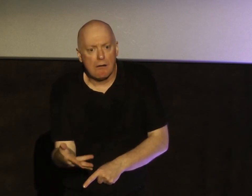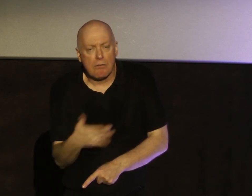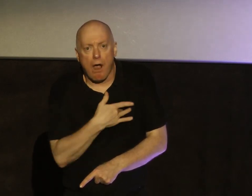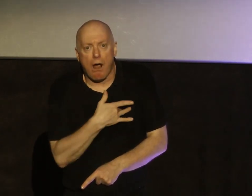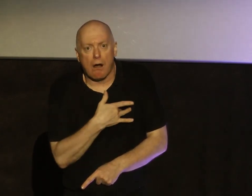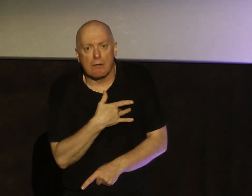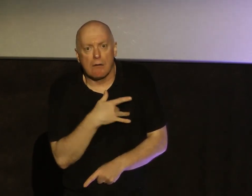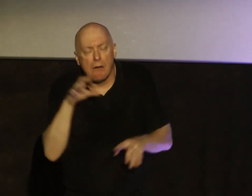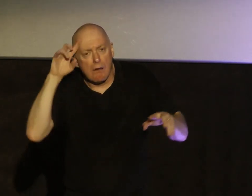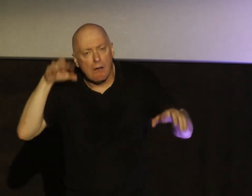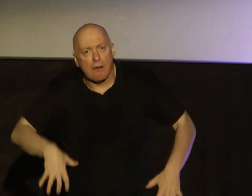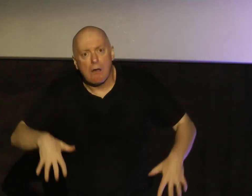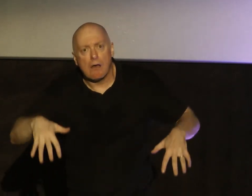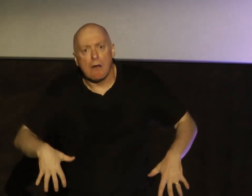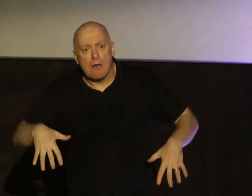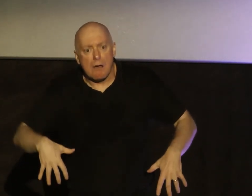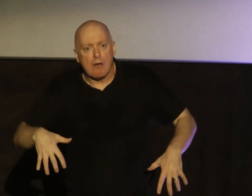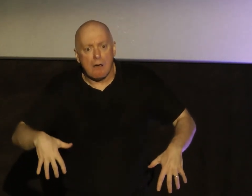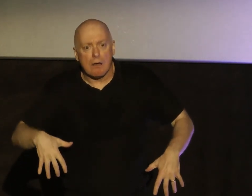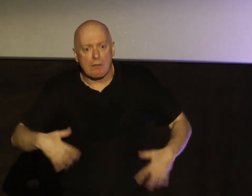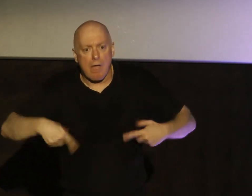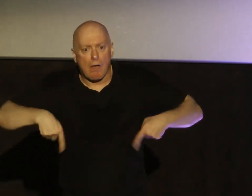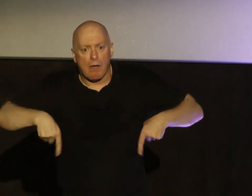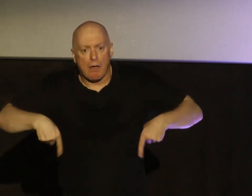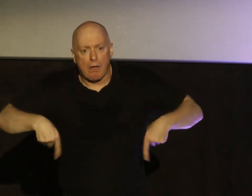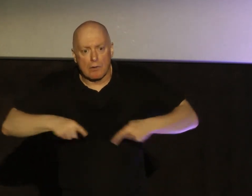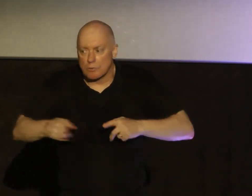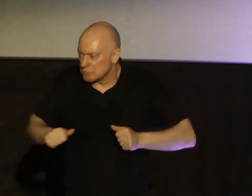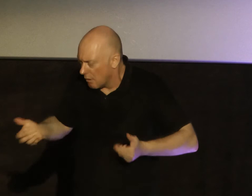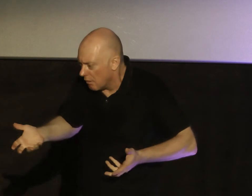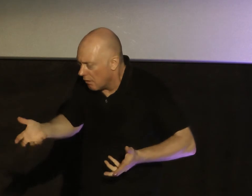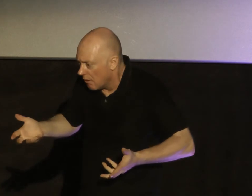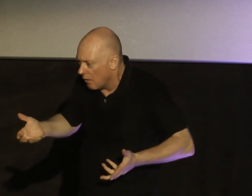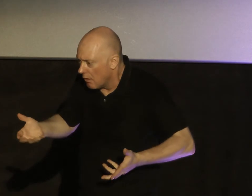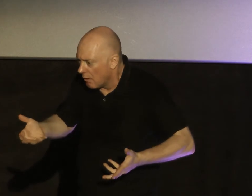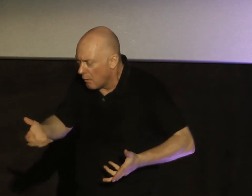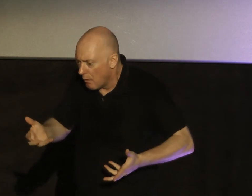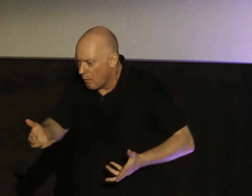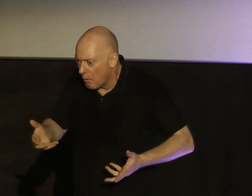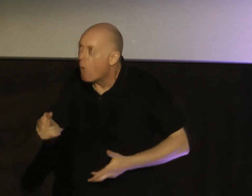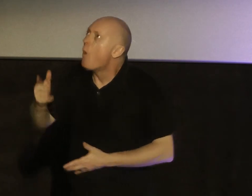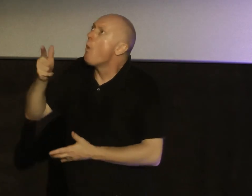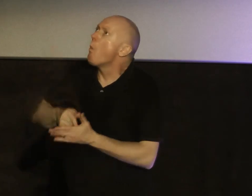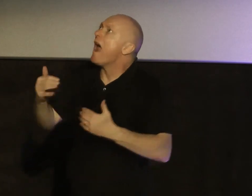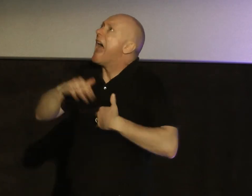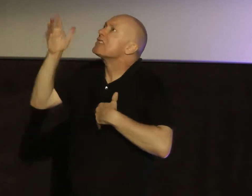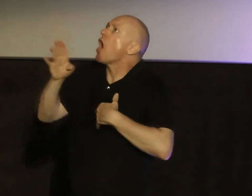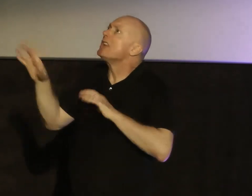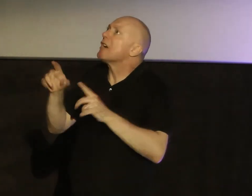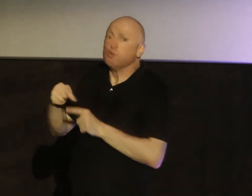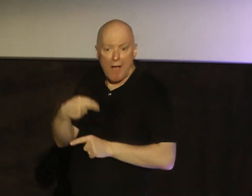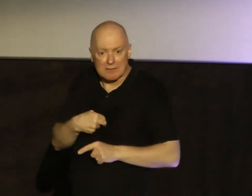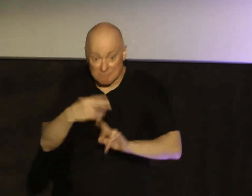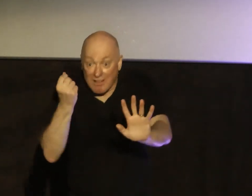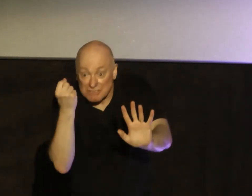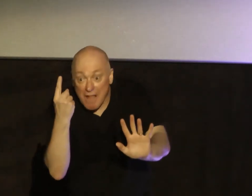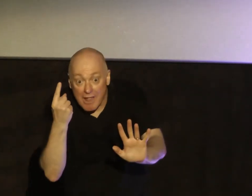failed them, and they turned trembling to one another, saying, "What is this God has done to us?" You have to understand, they're